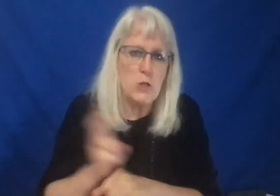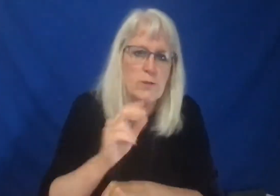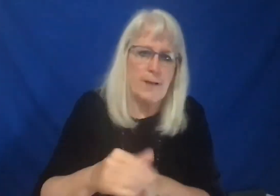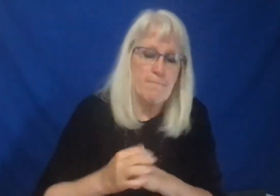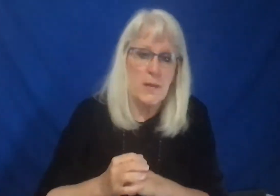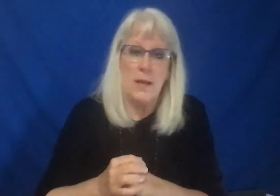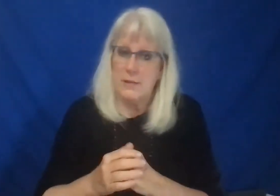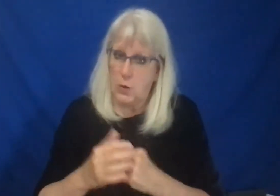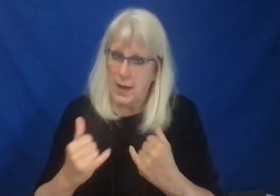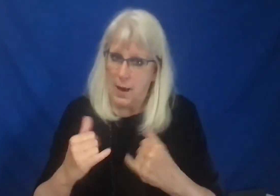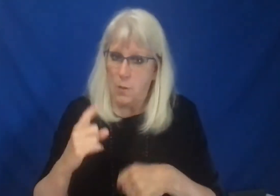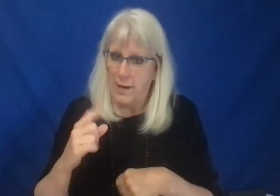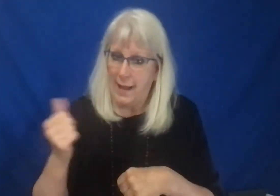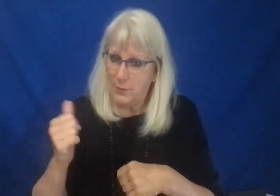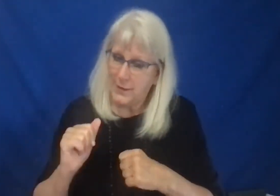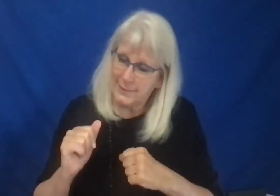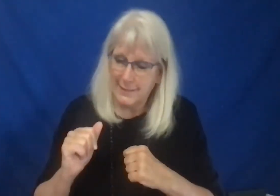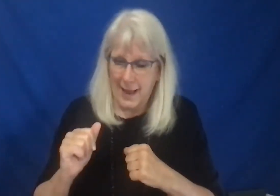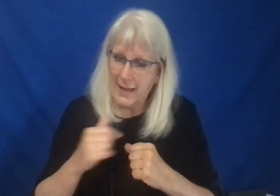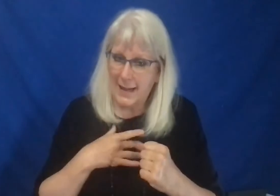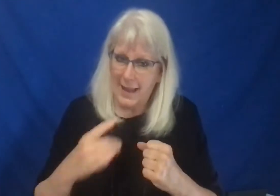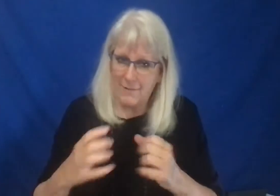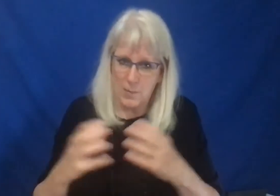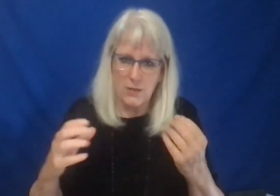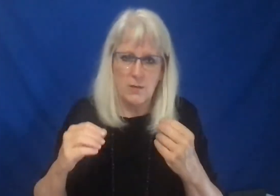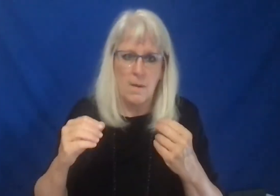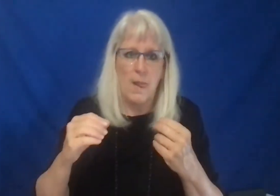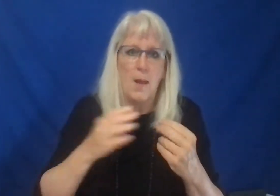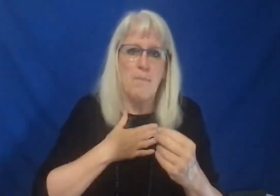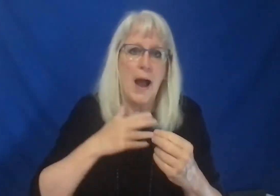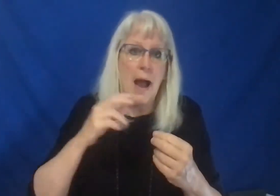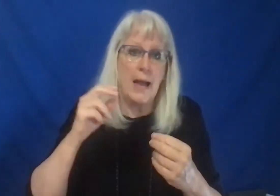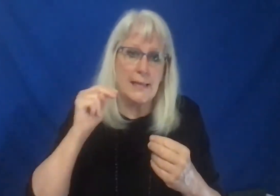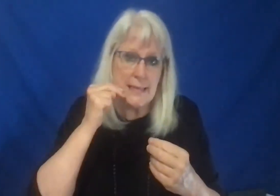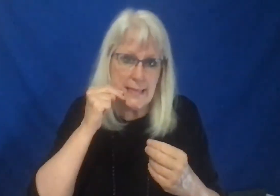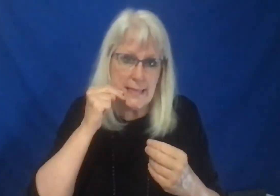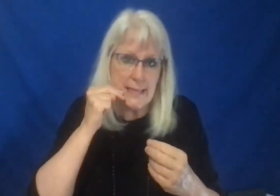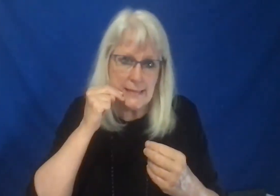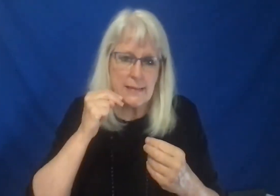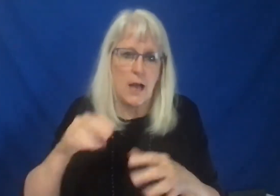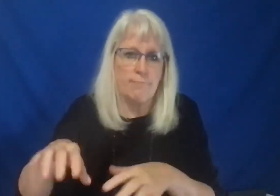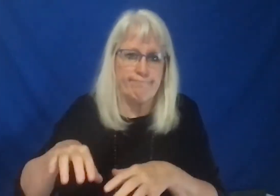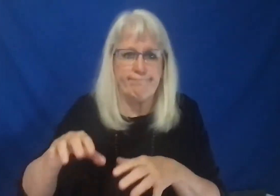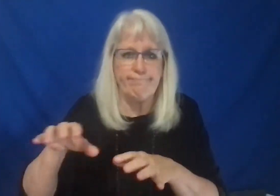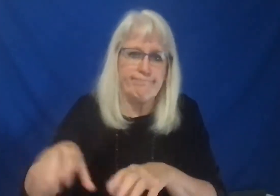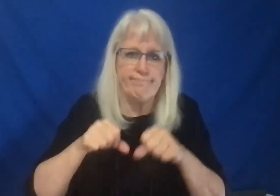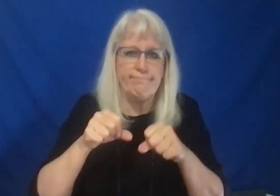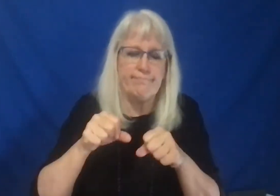about legal and traditional rights. I parented my niece, and she had to go to like 12 meetings over a 2-week